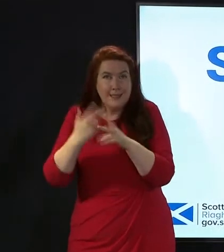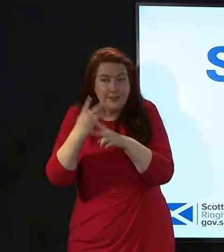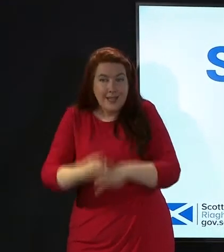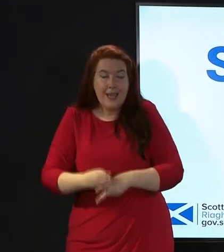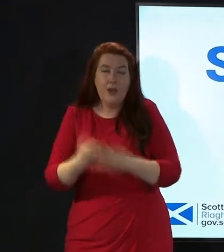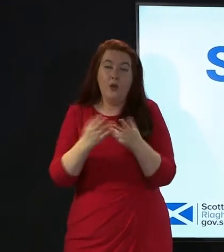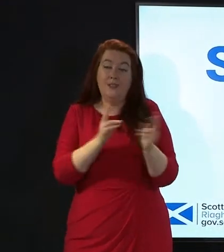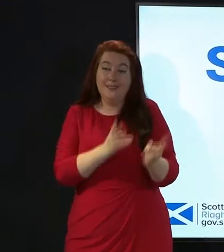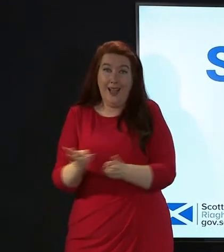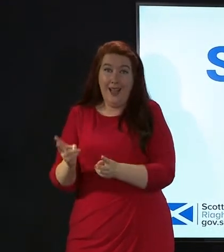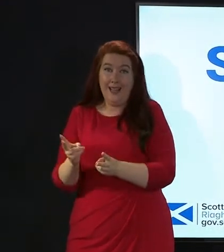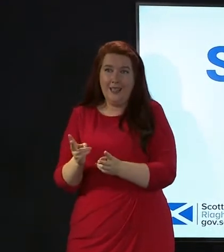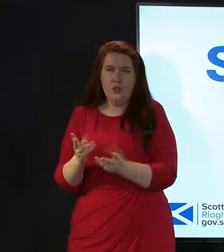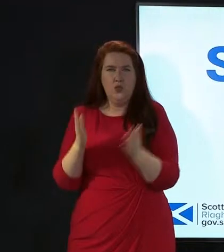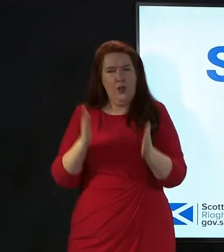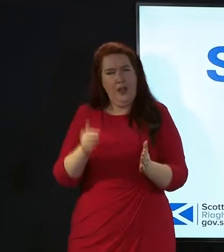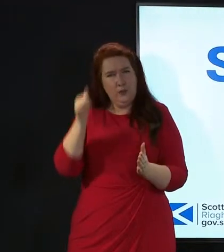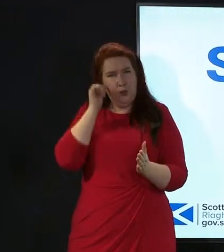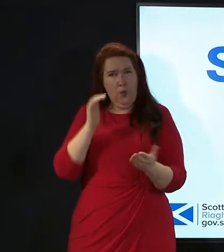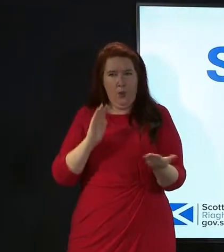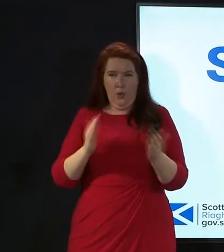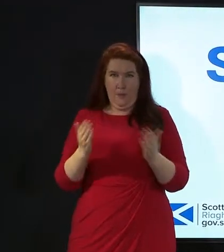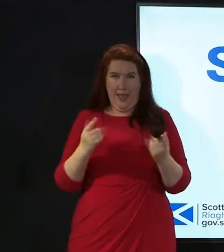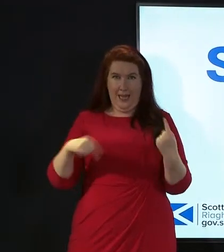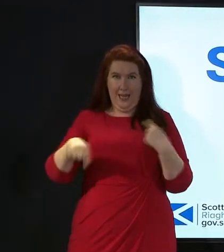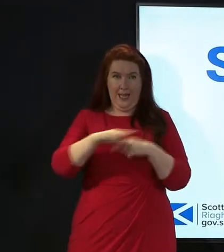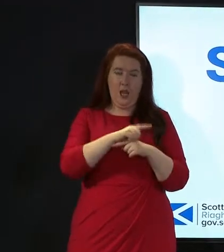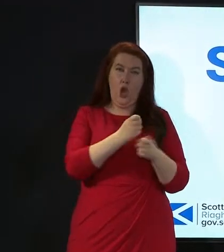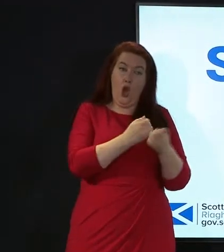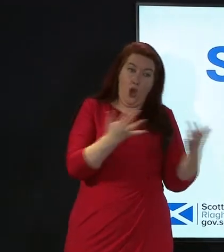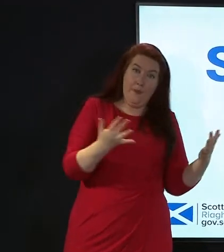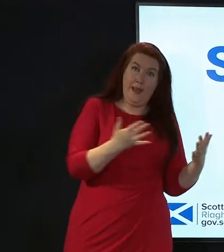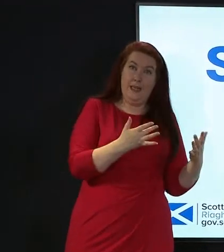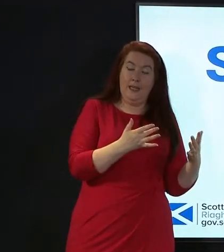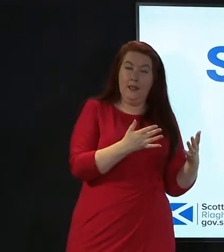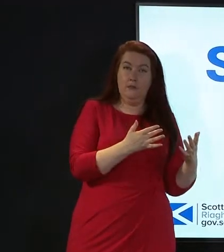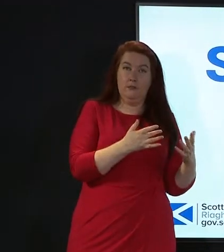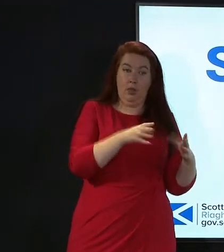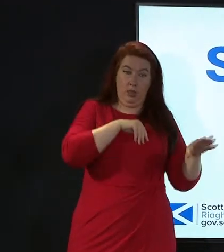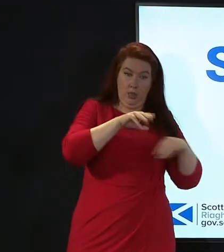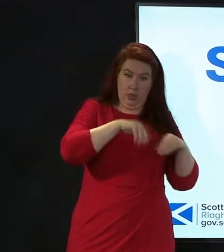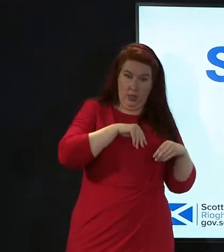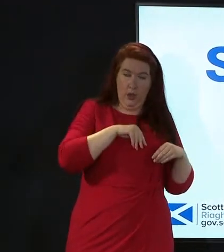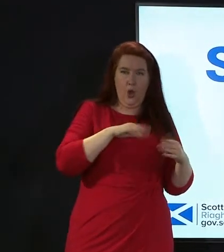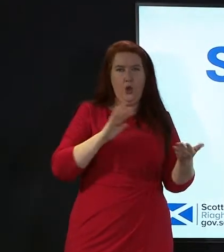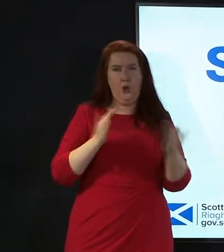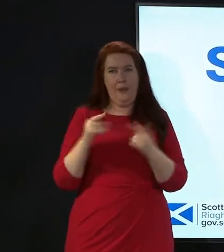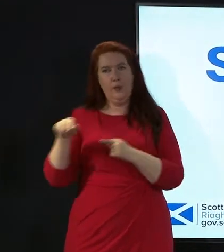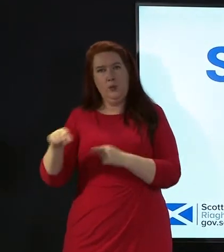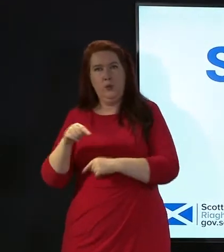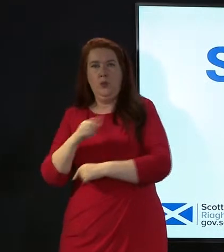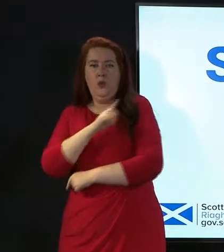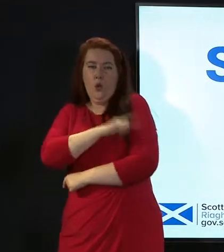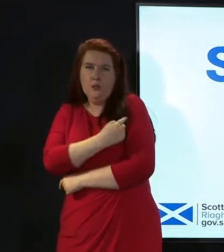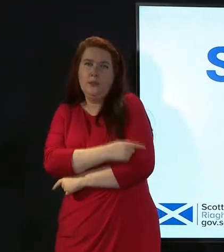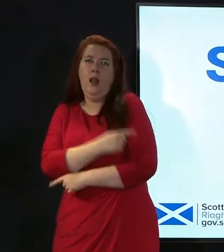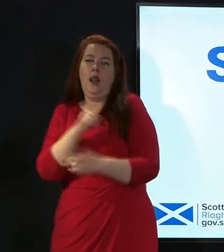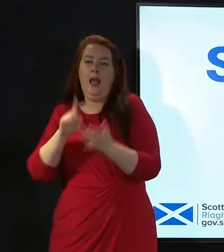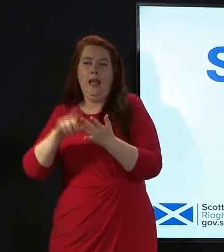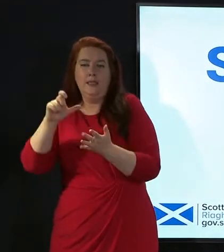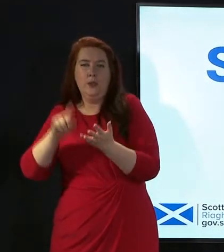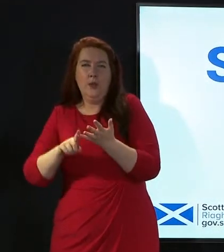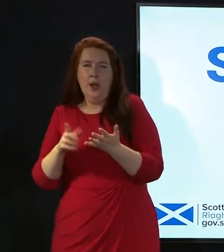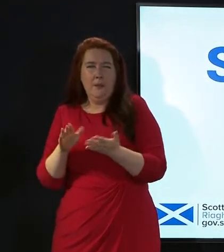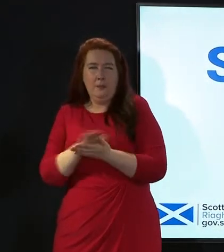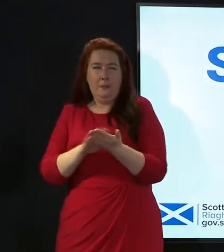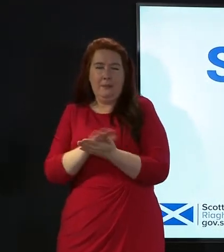only can be put in context when you see the denominator of the total number of cases. So that, you know, second set of numbers wouldn't really mean